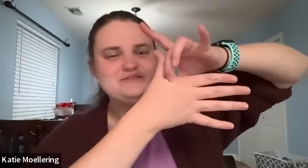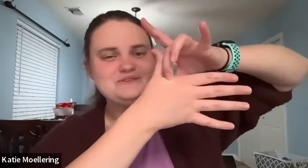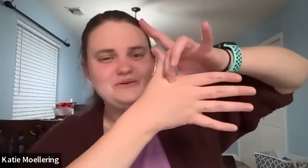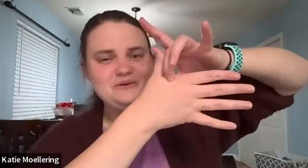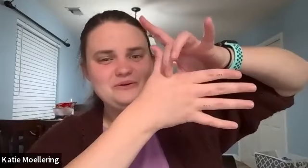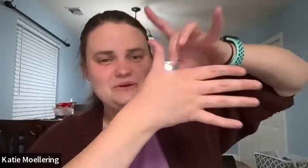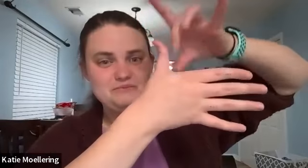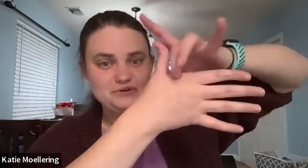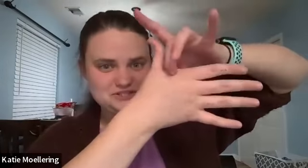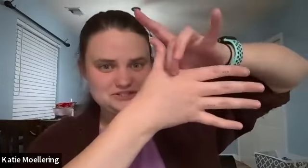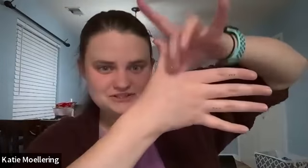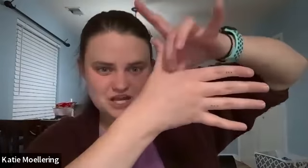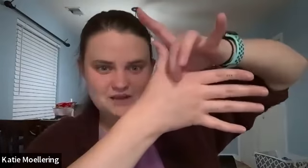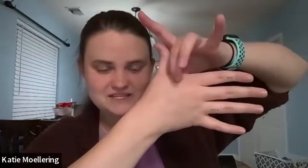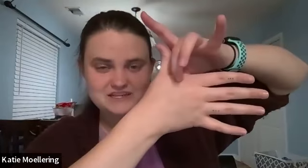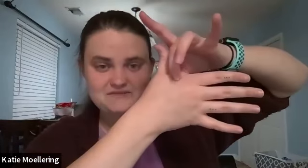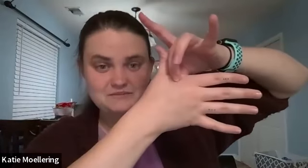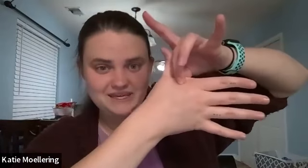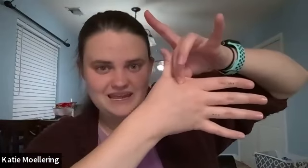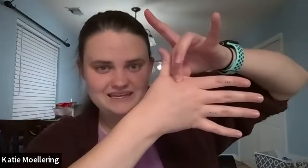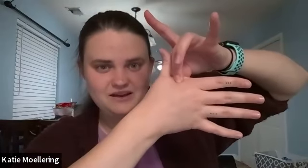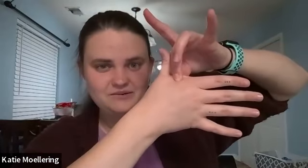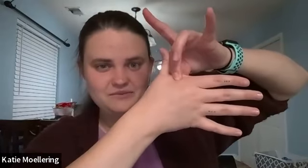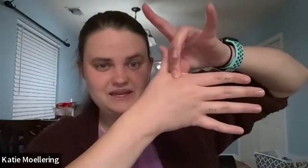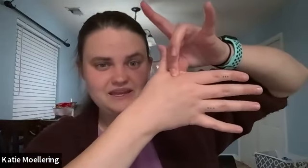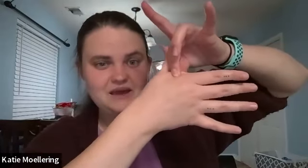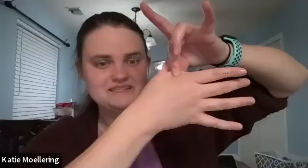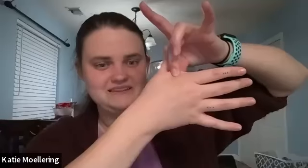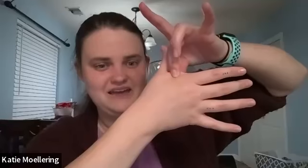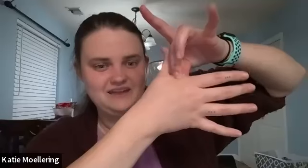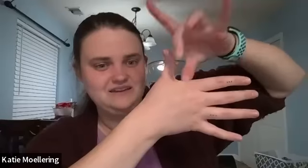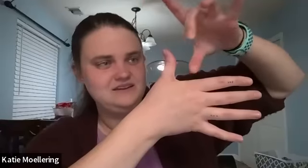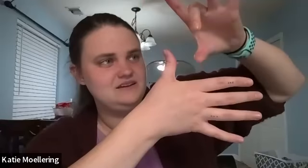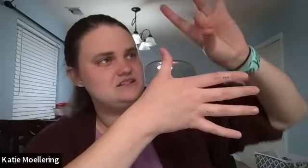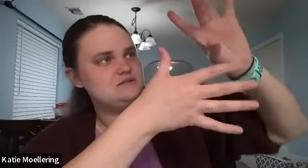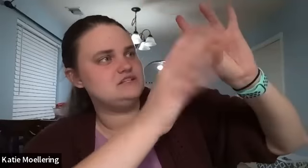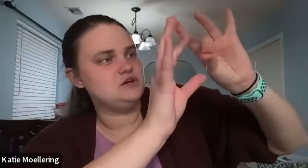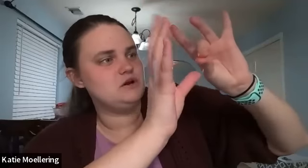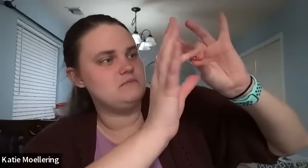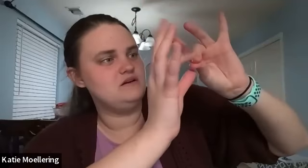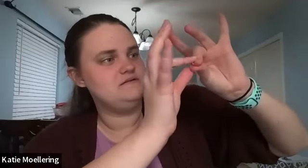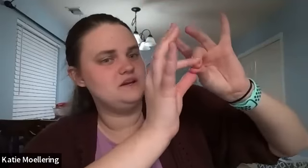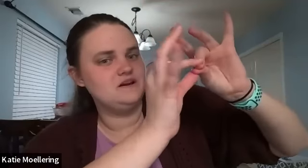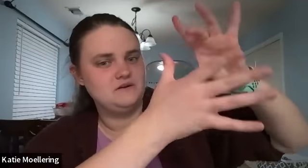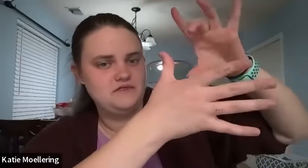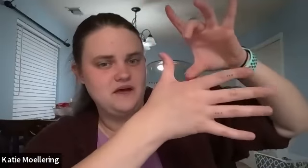those old butcher shops that used to have the meat hanging up. It's like that. So it's your middle finger and your